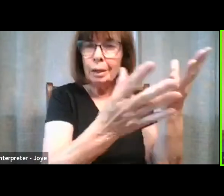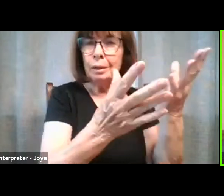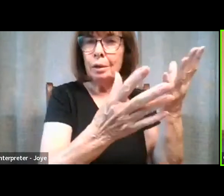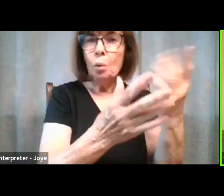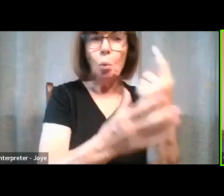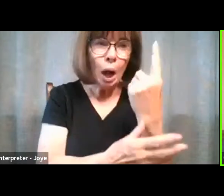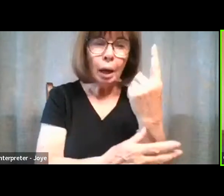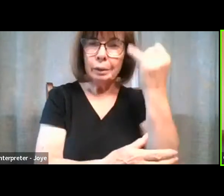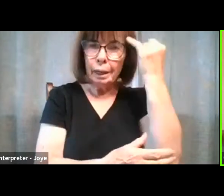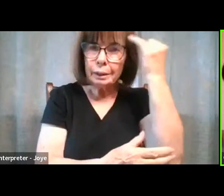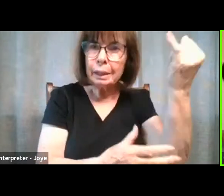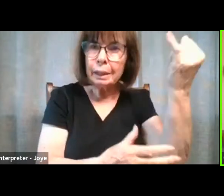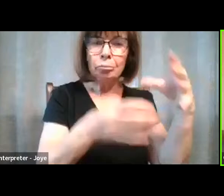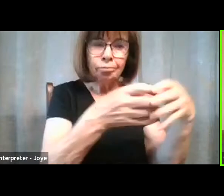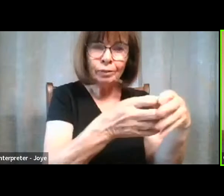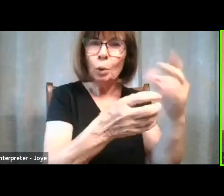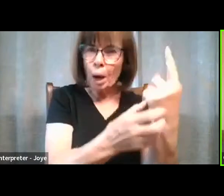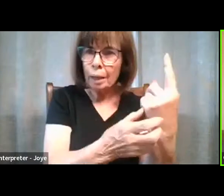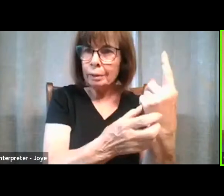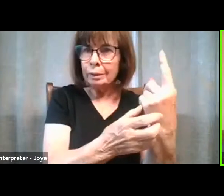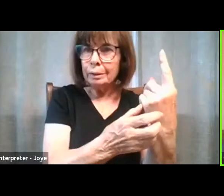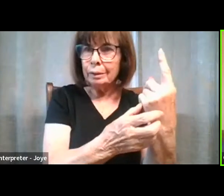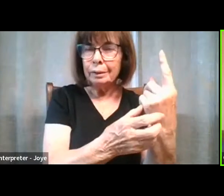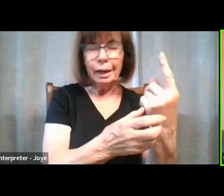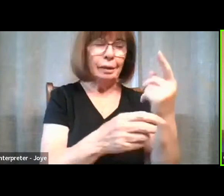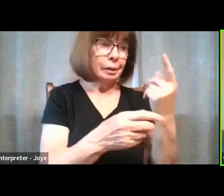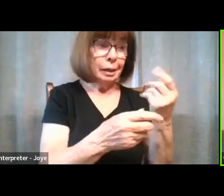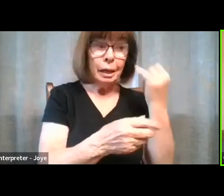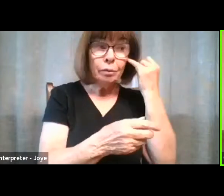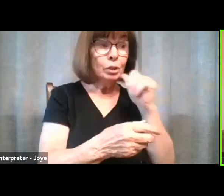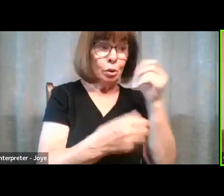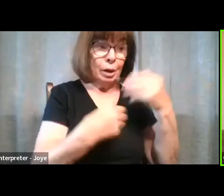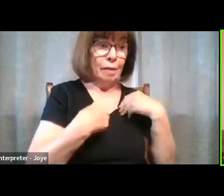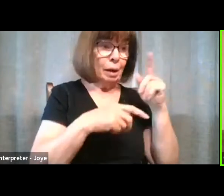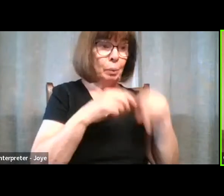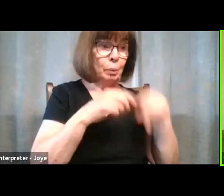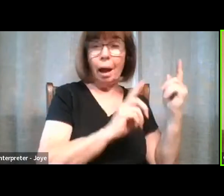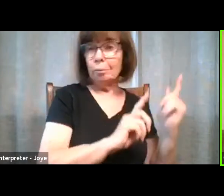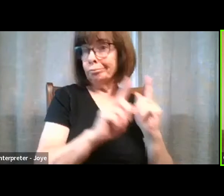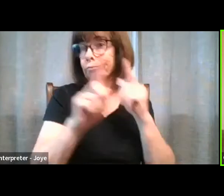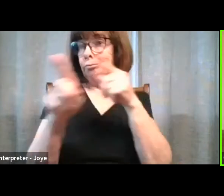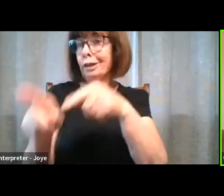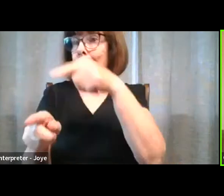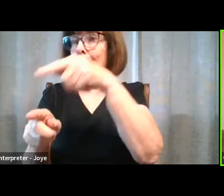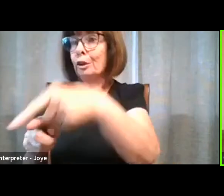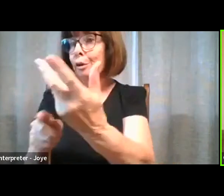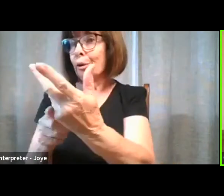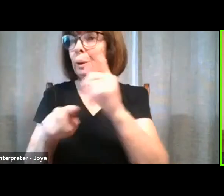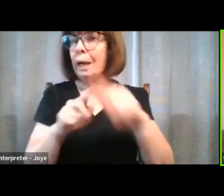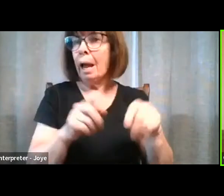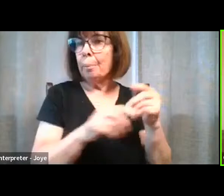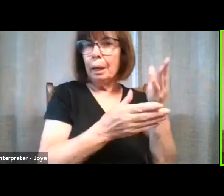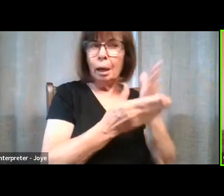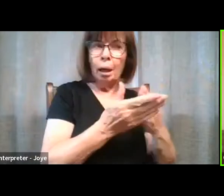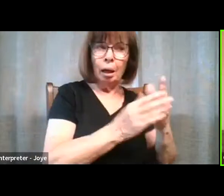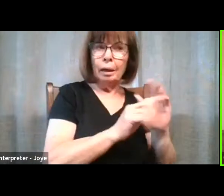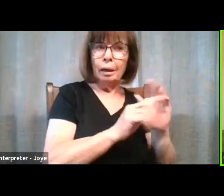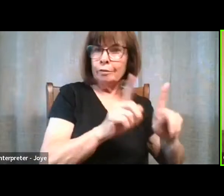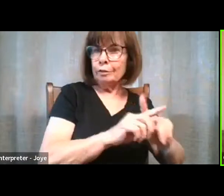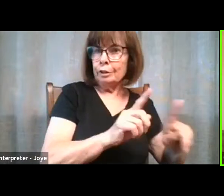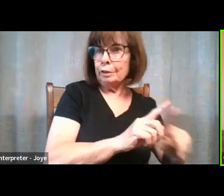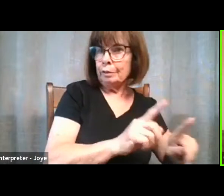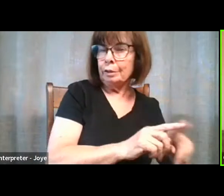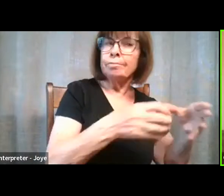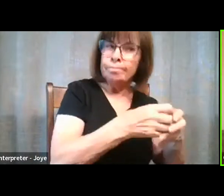one, then we could not come to you and be, you know, segmented. Again, I do believe that